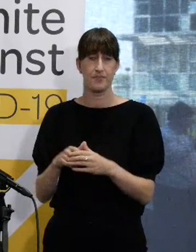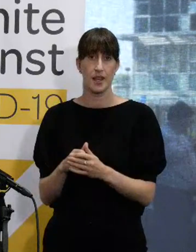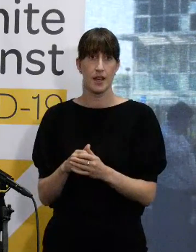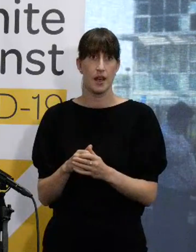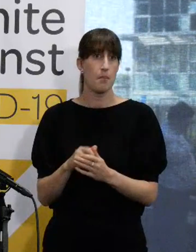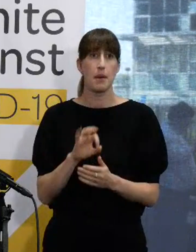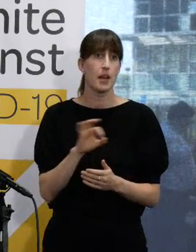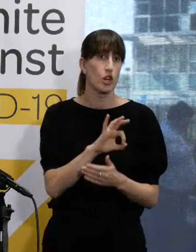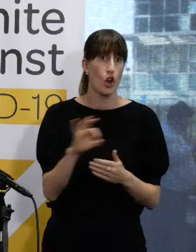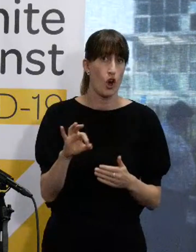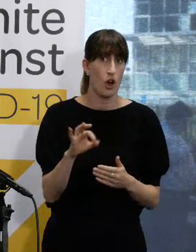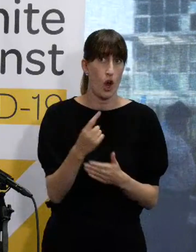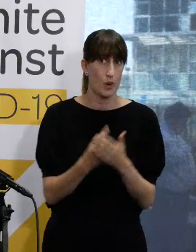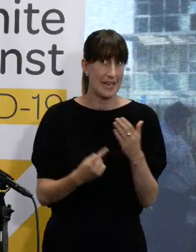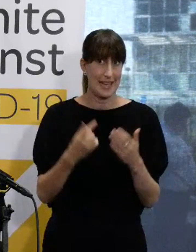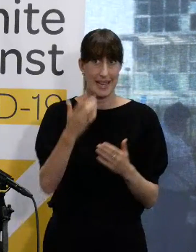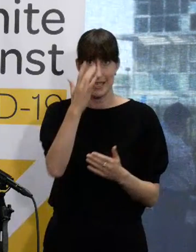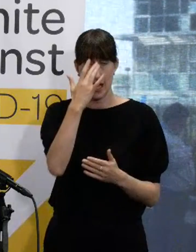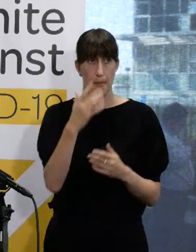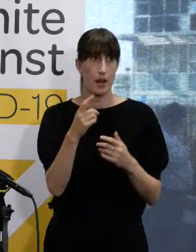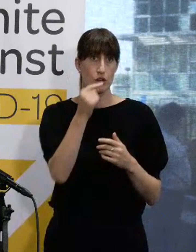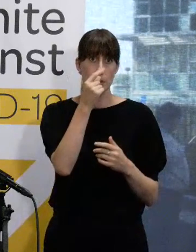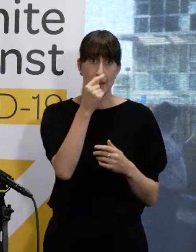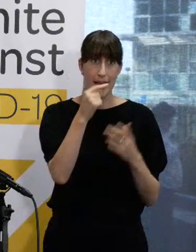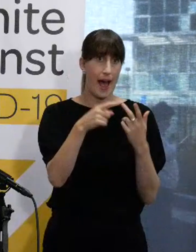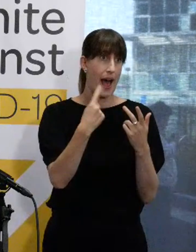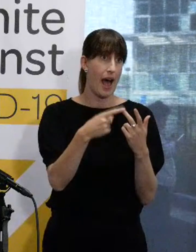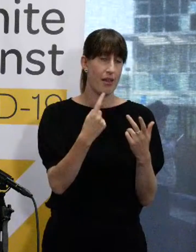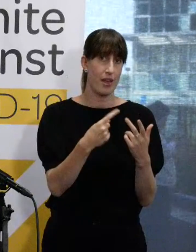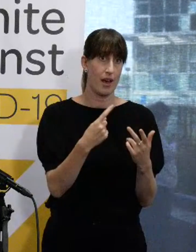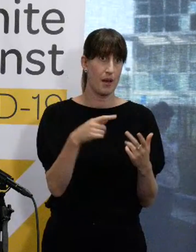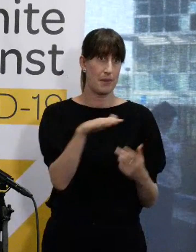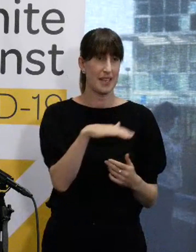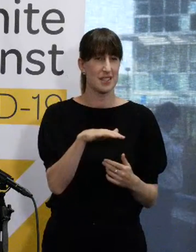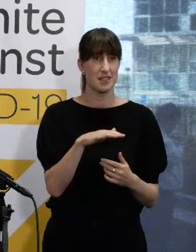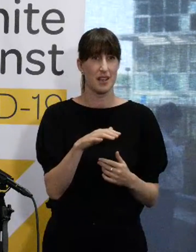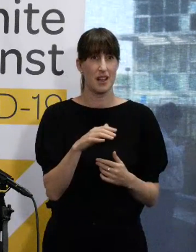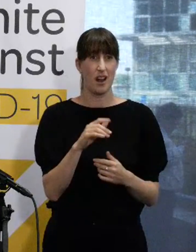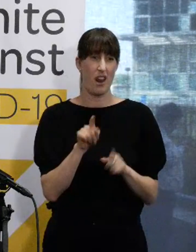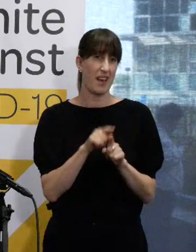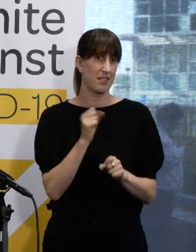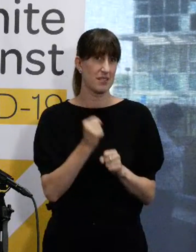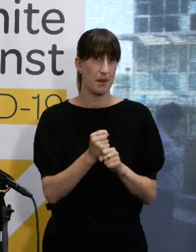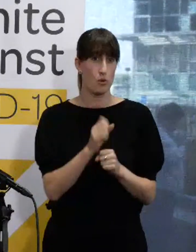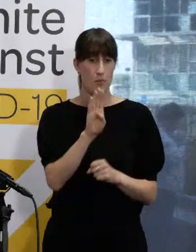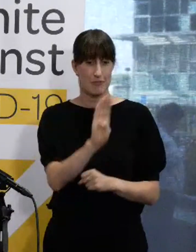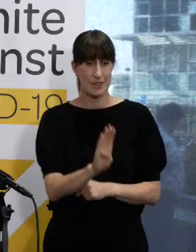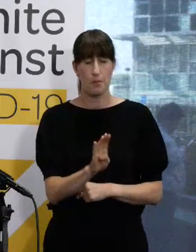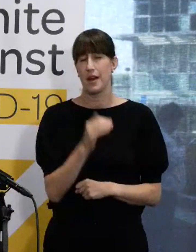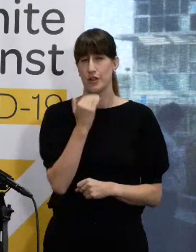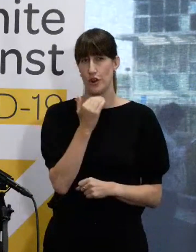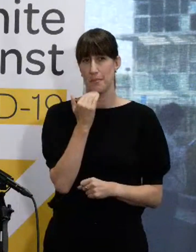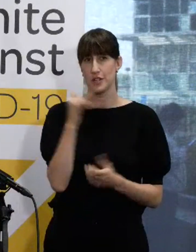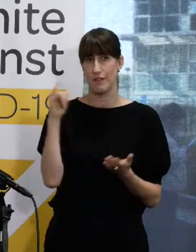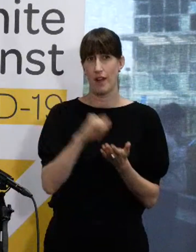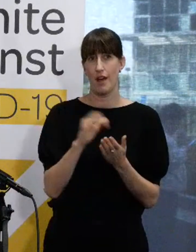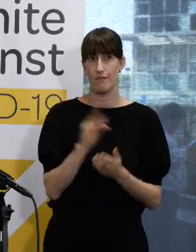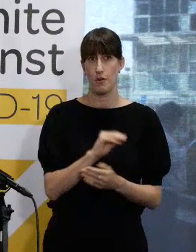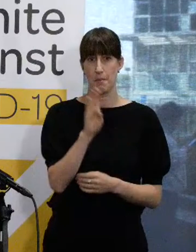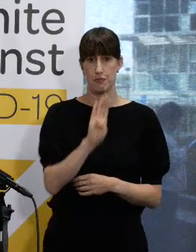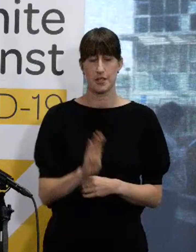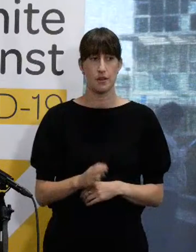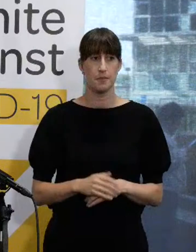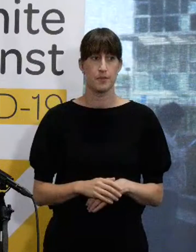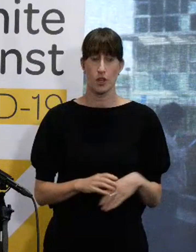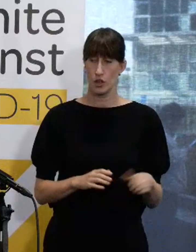people travelling from high-risk areas, which could include Brazil. We don't have many people arriving from Brazil. So you could set up one MIQ facility taking all those high-risk.